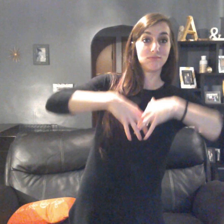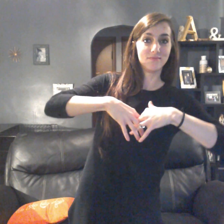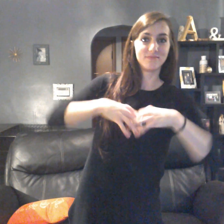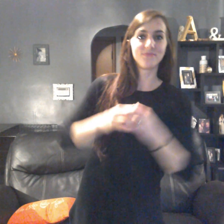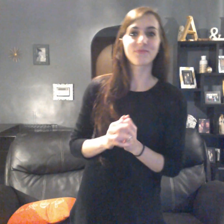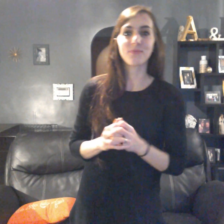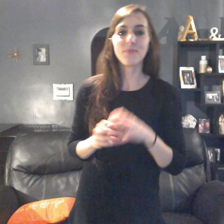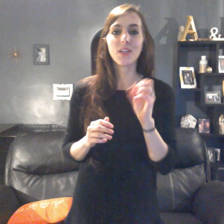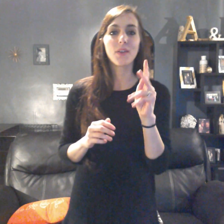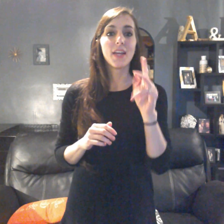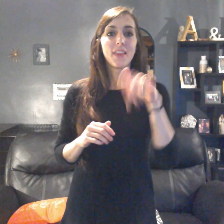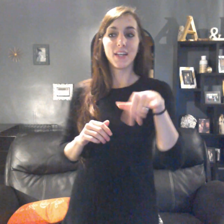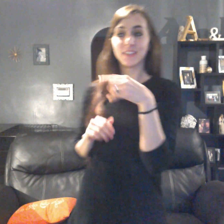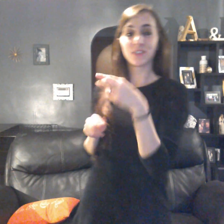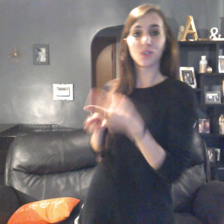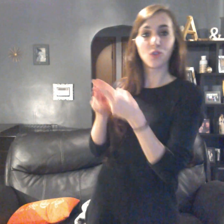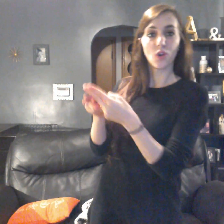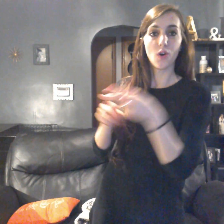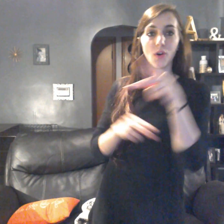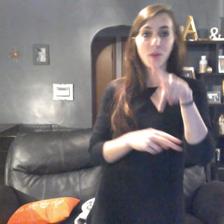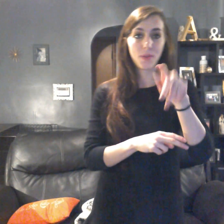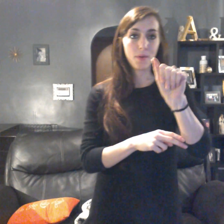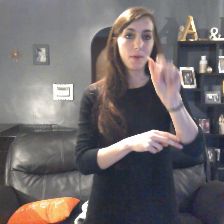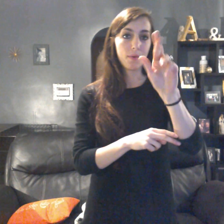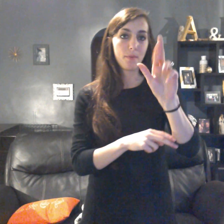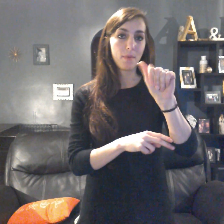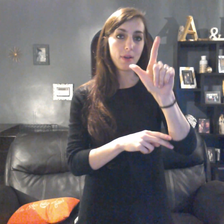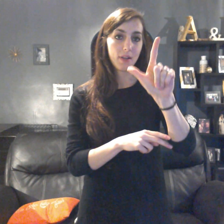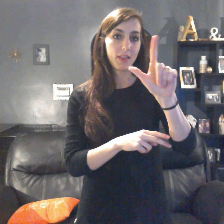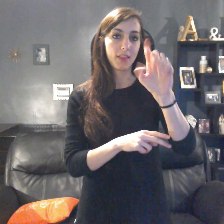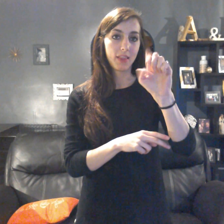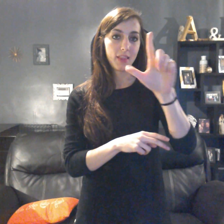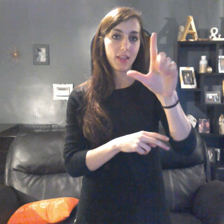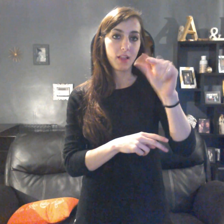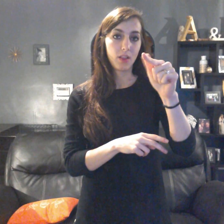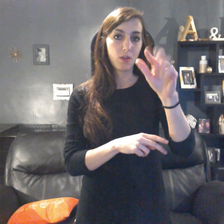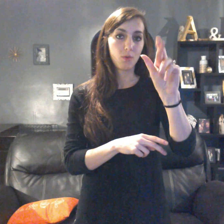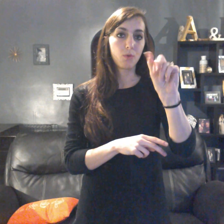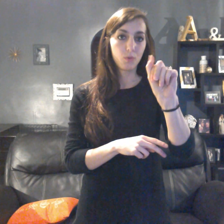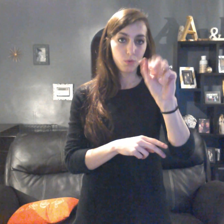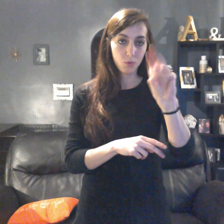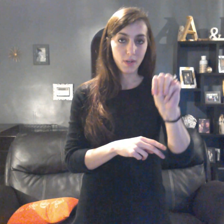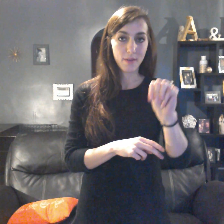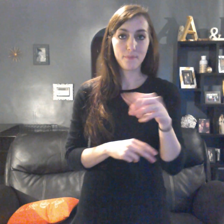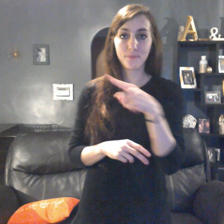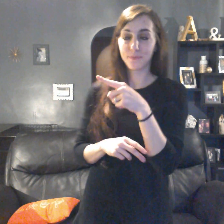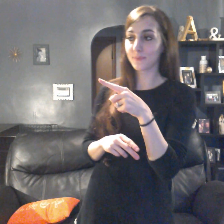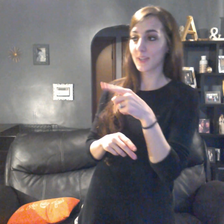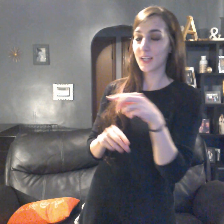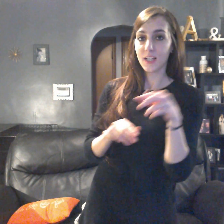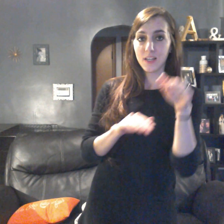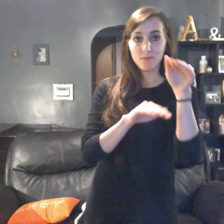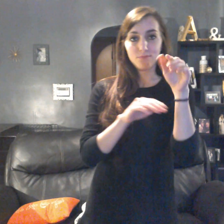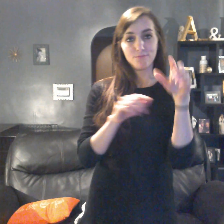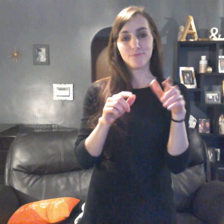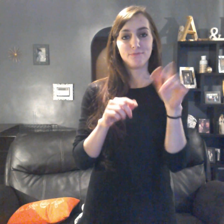parallelogram because we have this side and we have this side. These 2 are never going to touch. This side and this side are never going to touch. That's